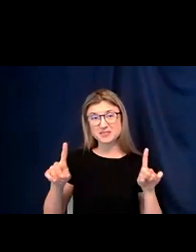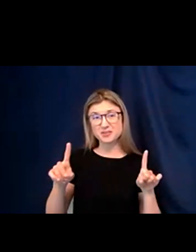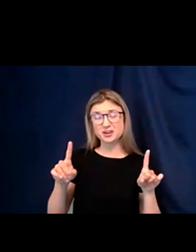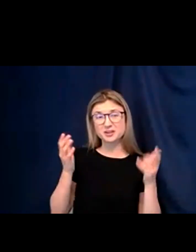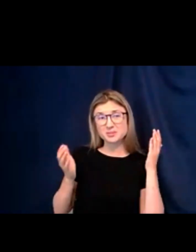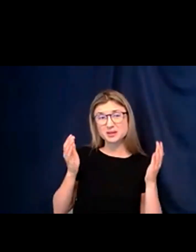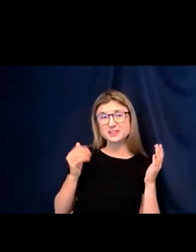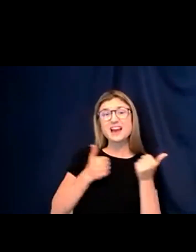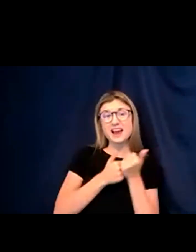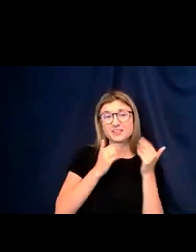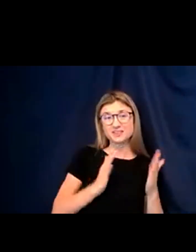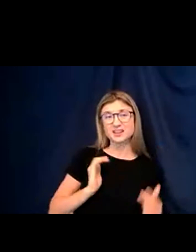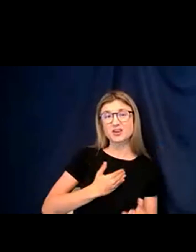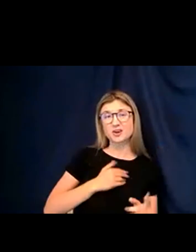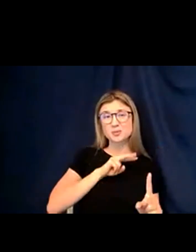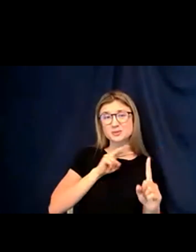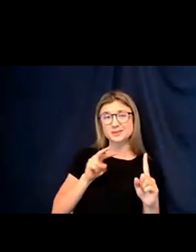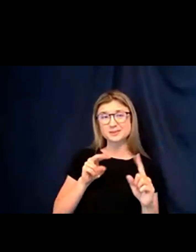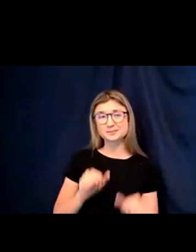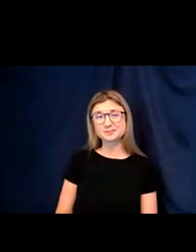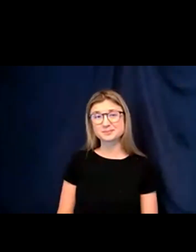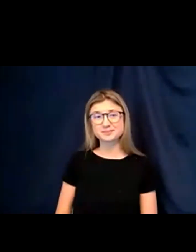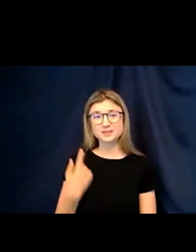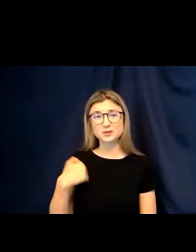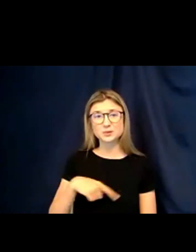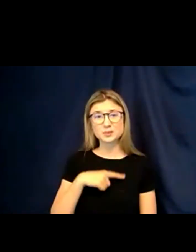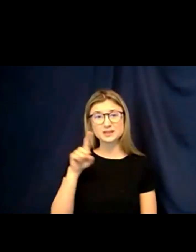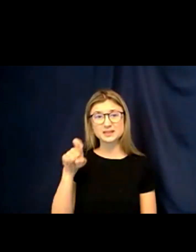advocates. So we need to be involved in that.